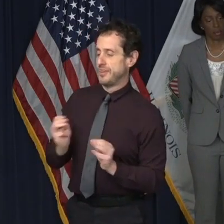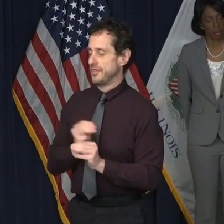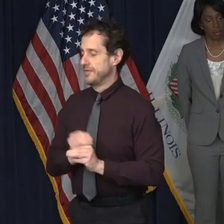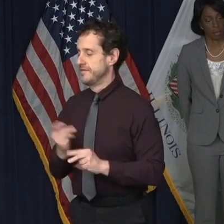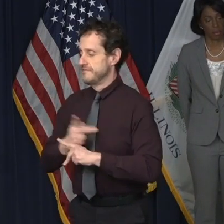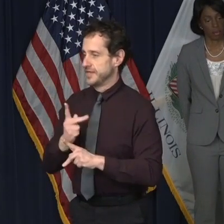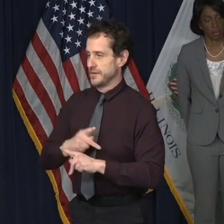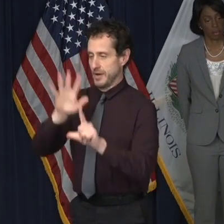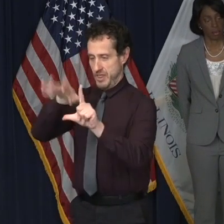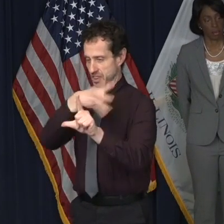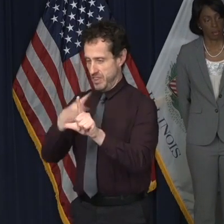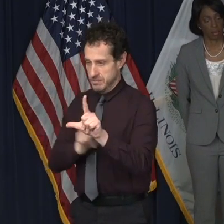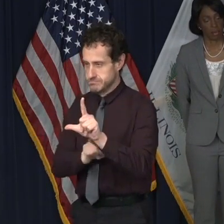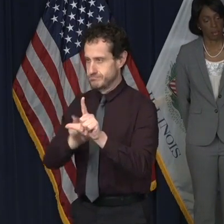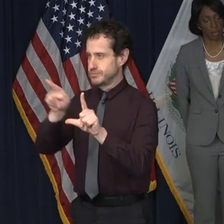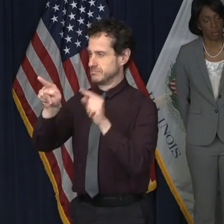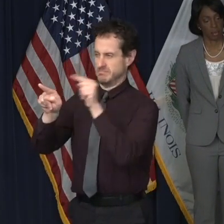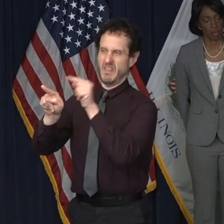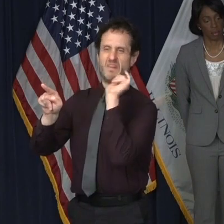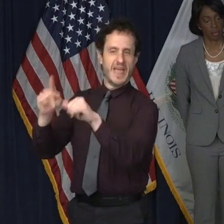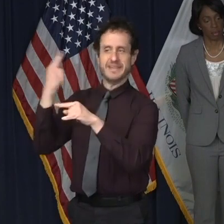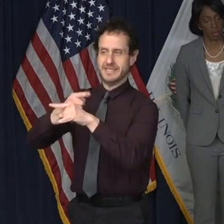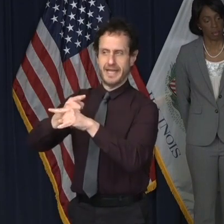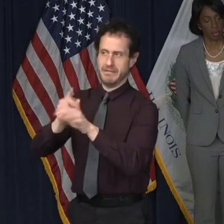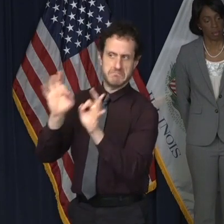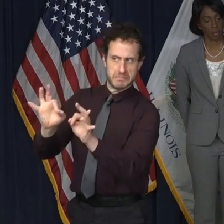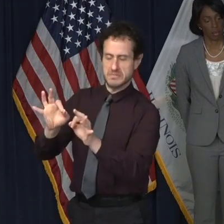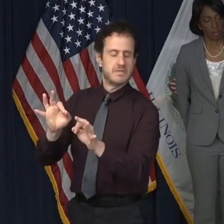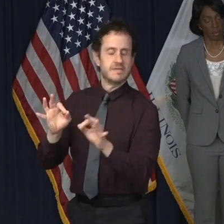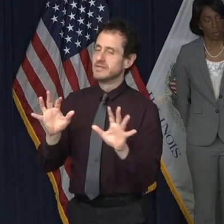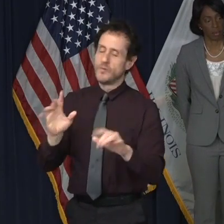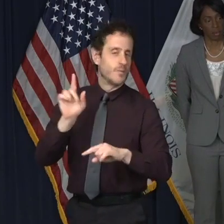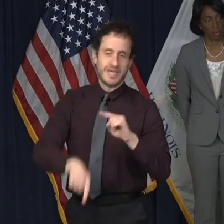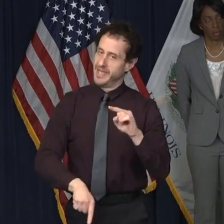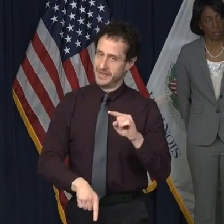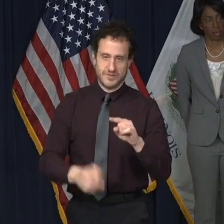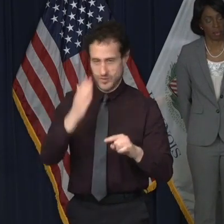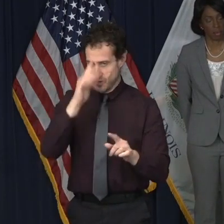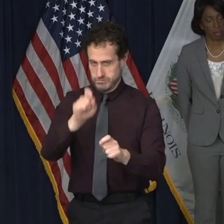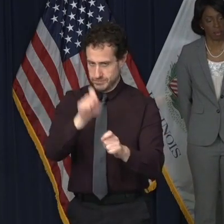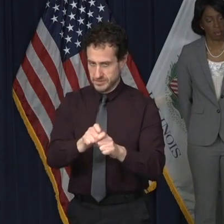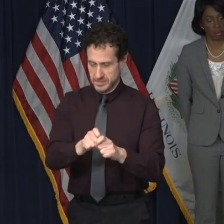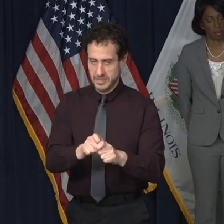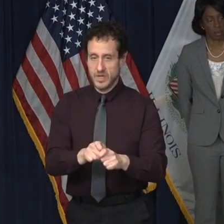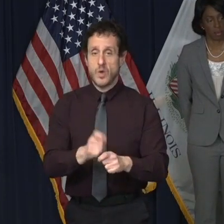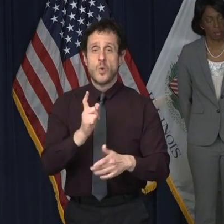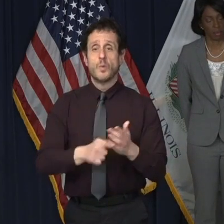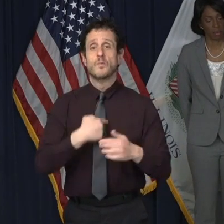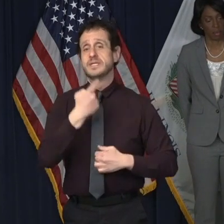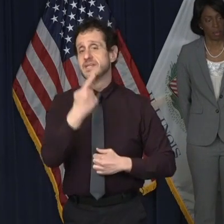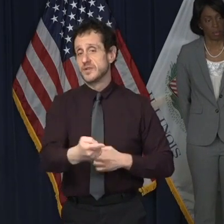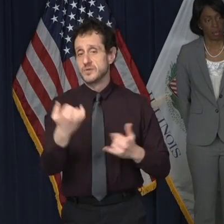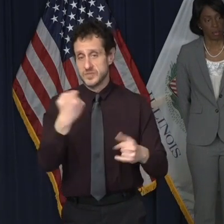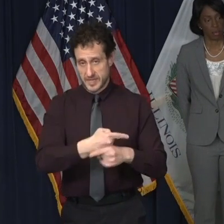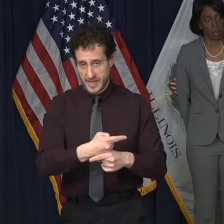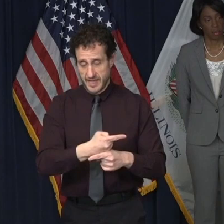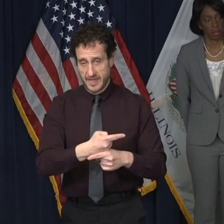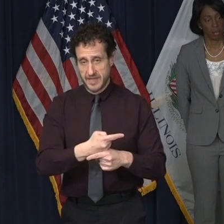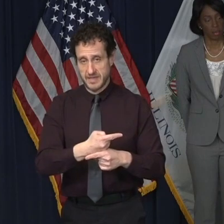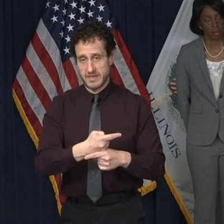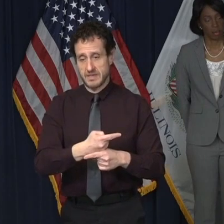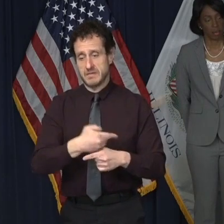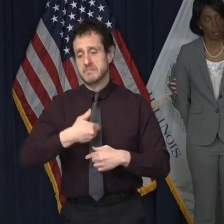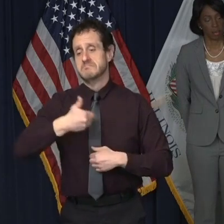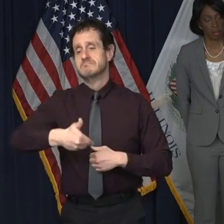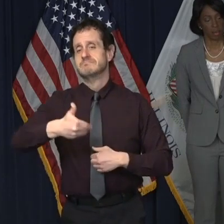and when. It's not. It won't. I guarantee that the model that we're sharing today will change in the